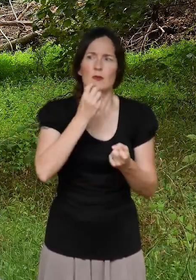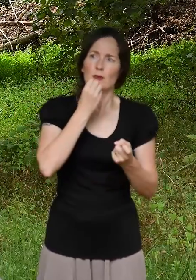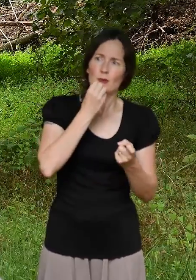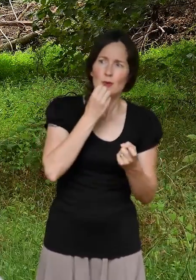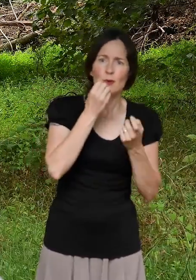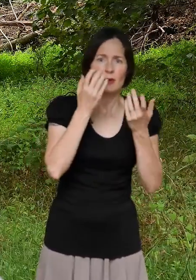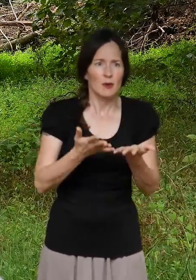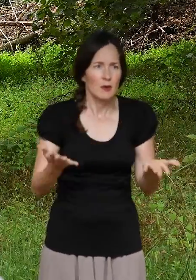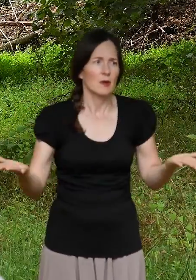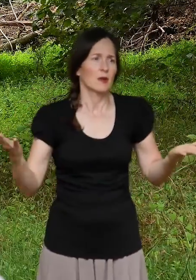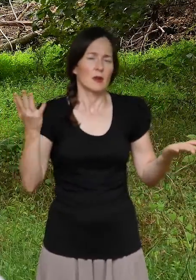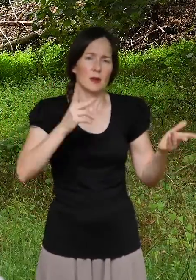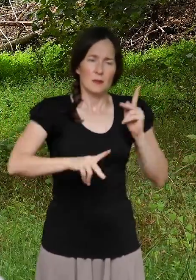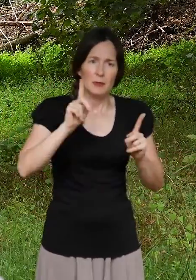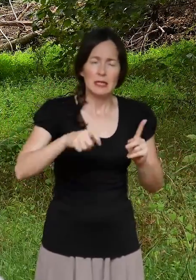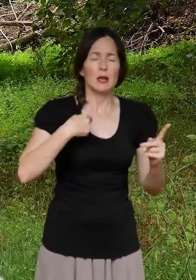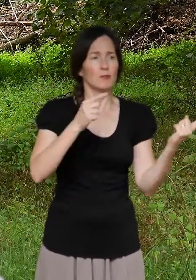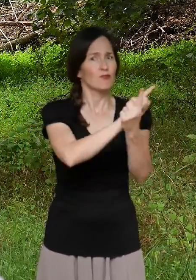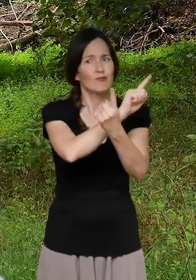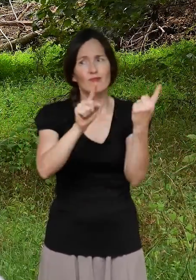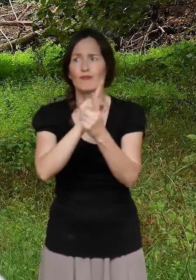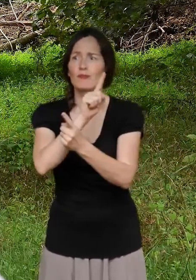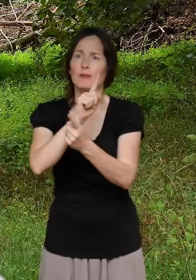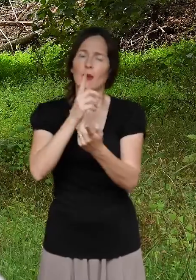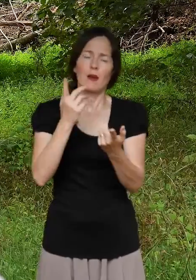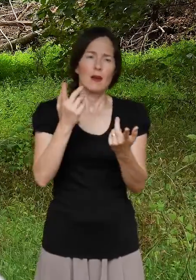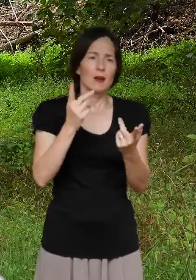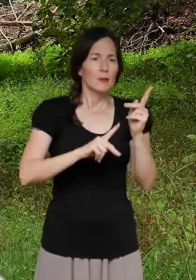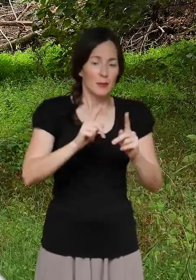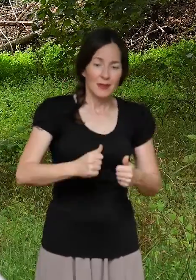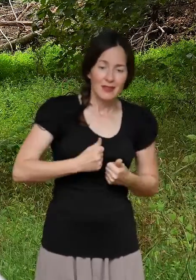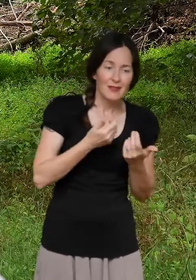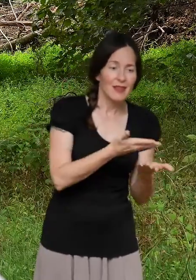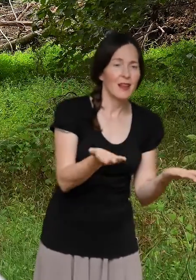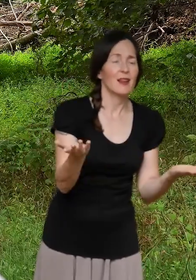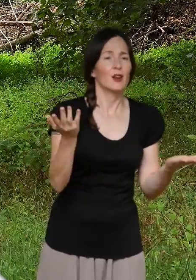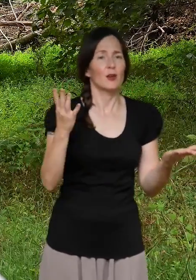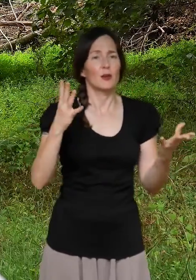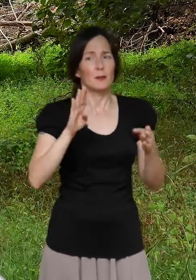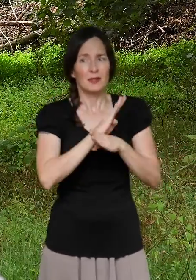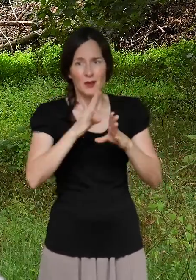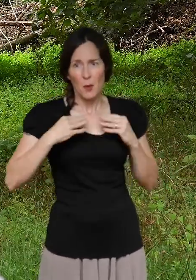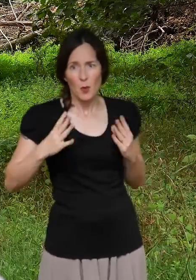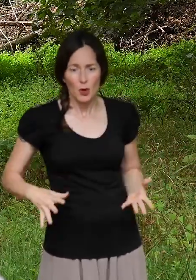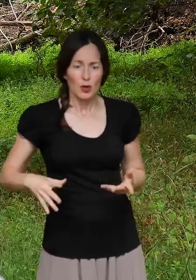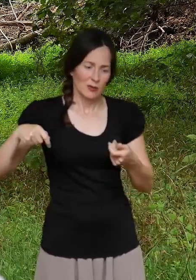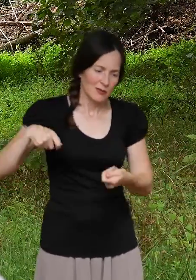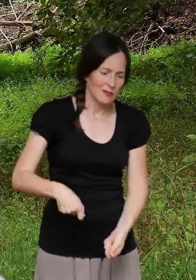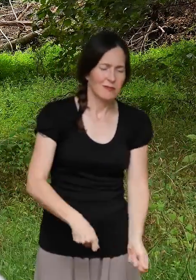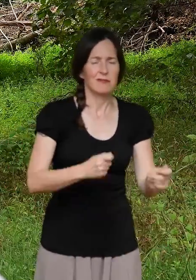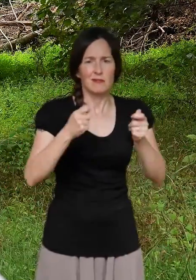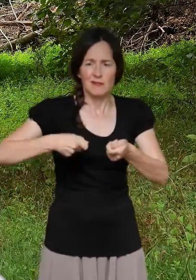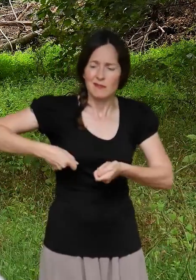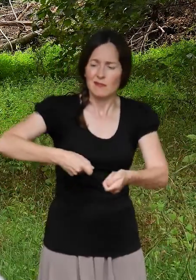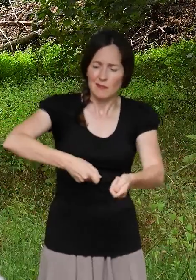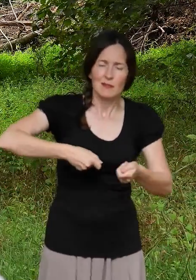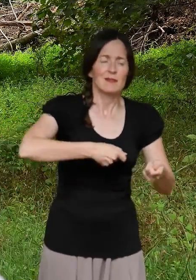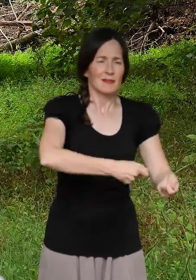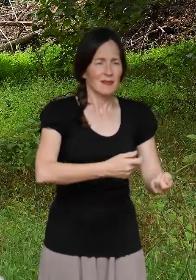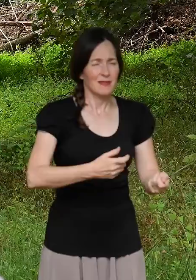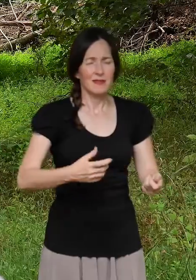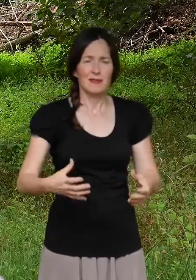I know it looks like we're standing in the middle of grass at the interchange of routes 29 and 40, However, this is not your average infrastructure